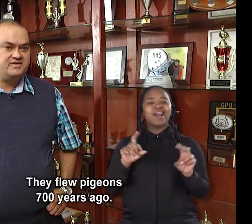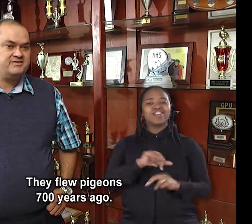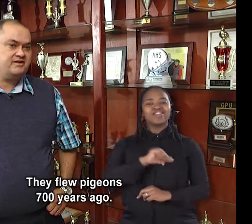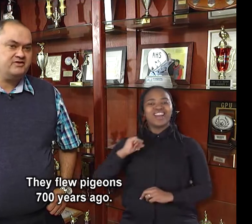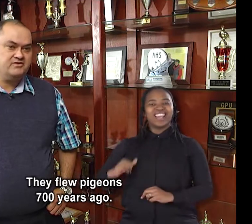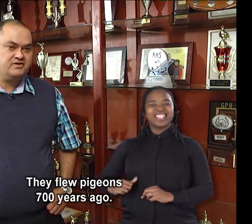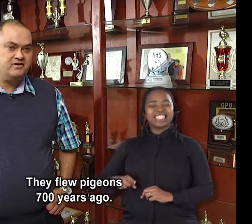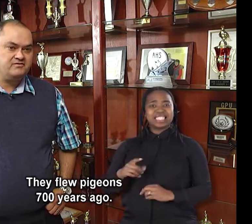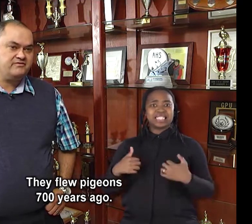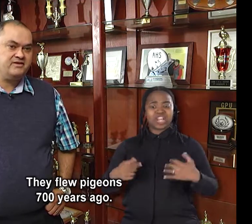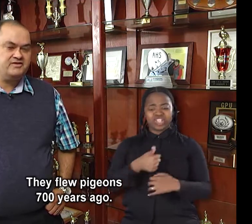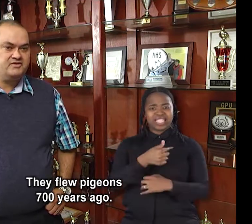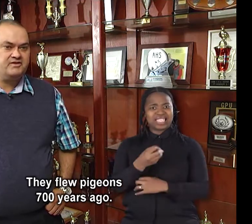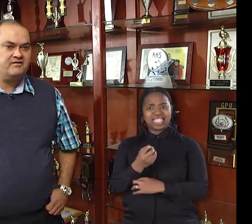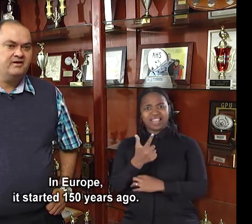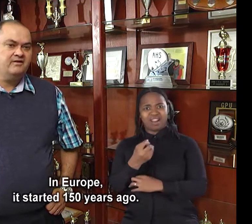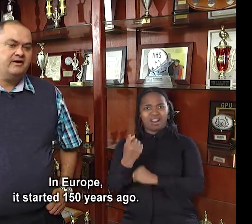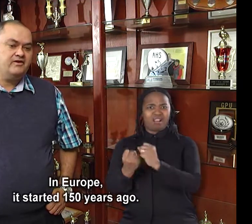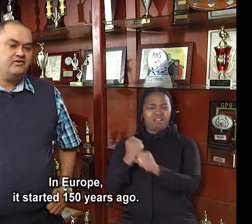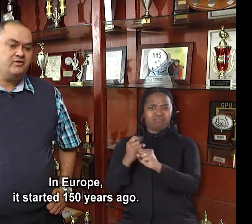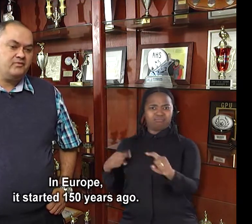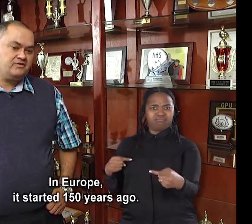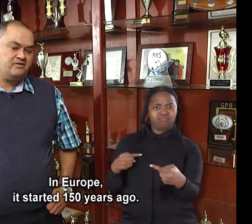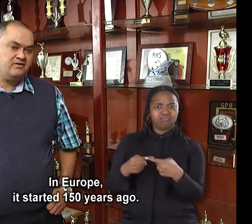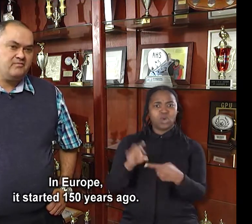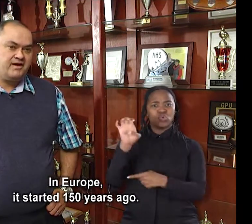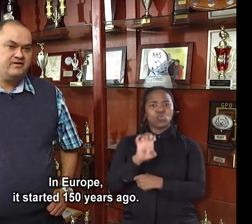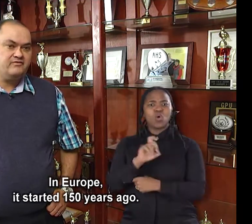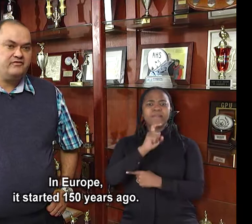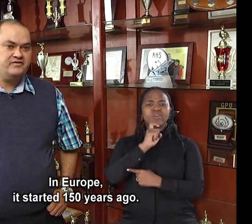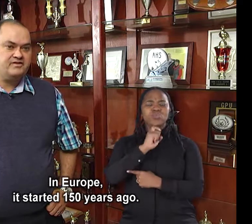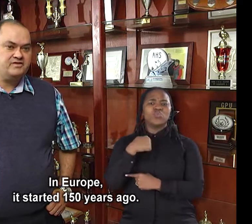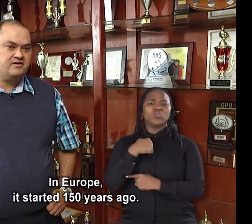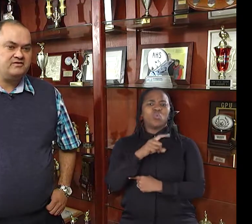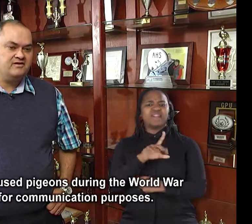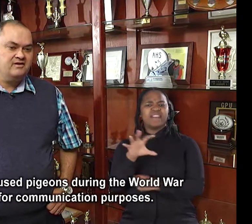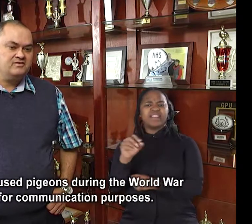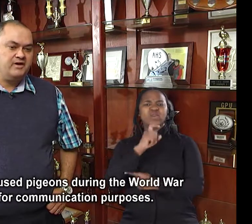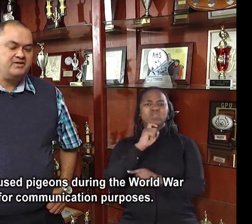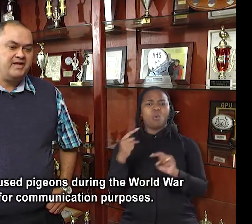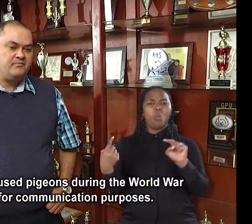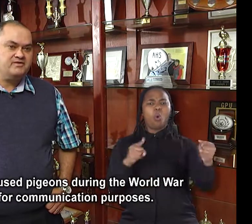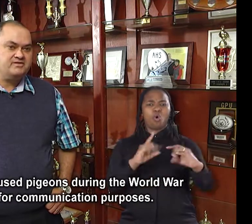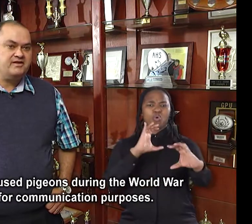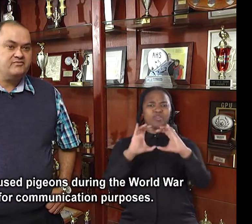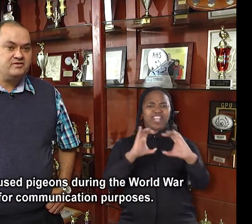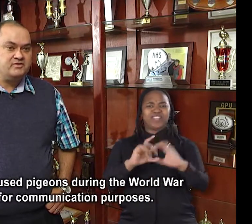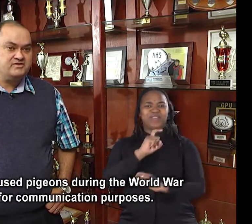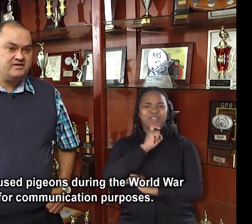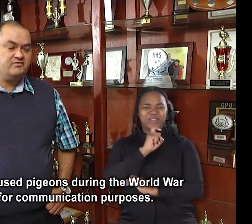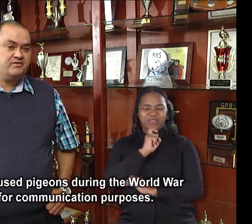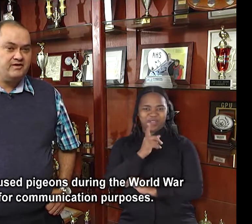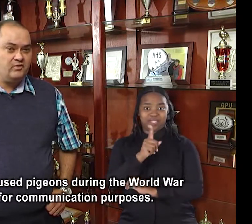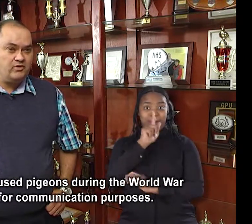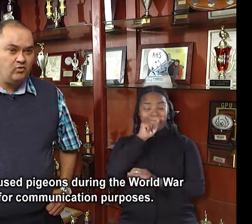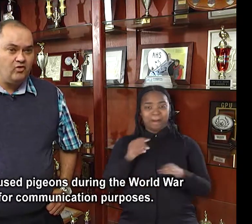flew pigeons 600 years ago, 700 years ago, and in Europe it started about 150 years ago. So what actually happens is they use the